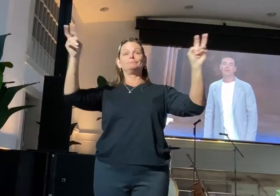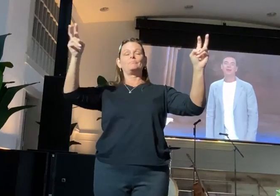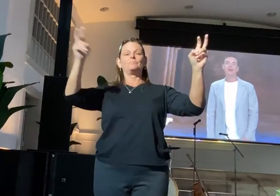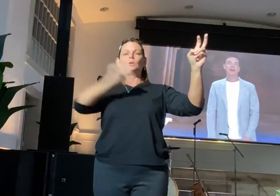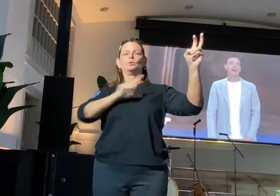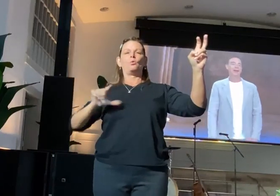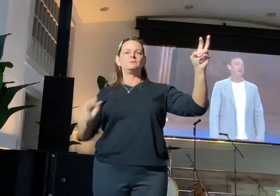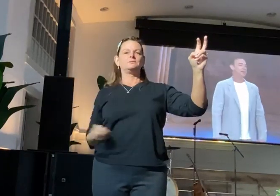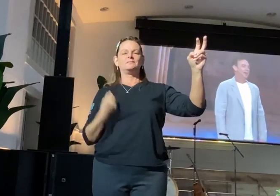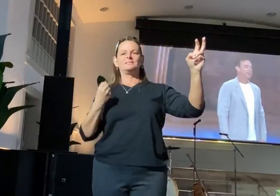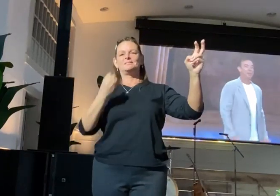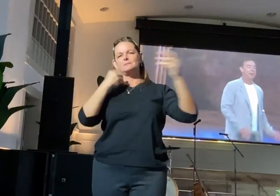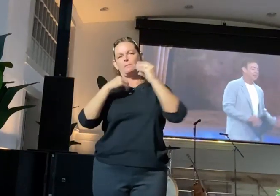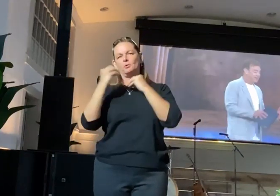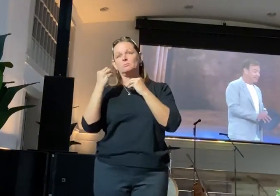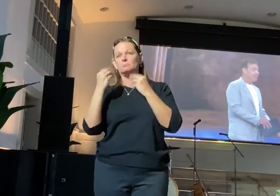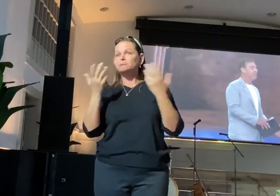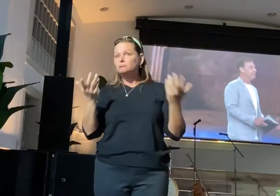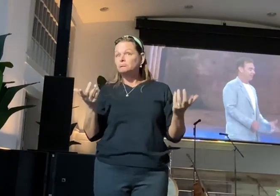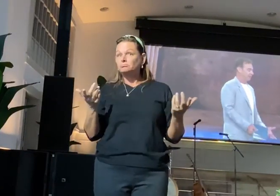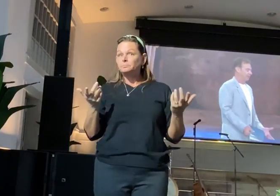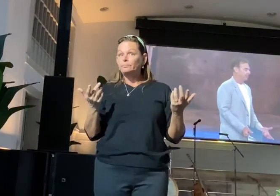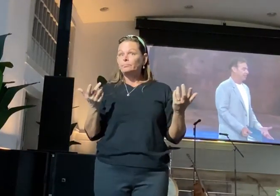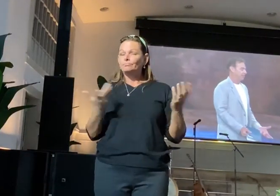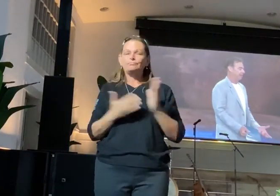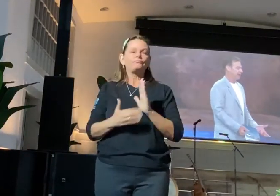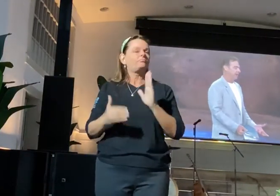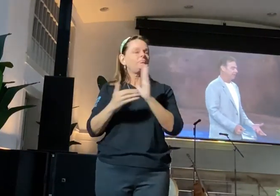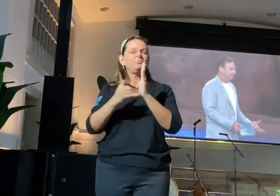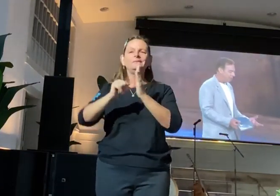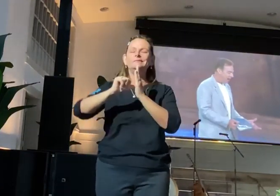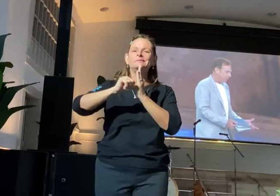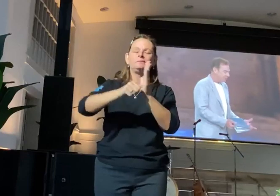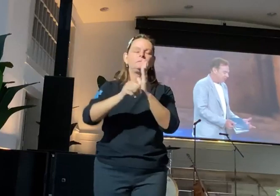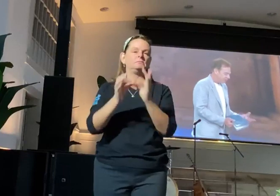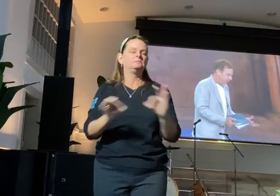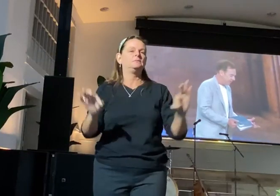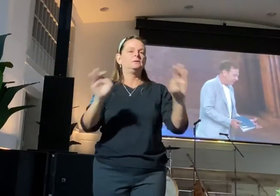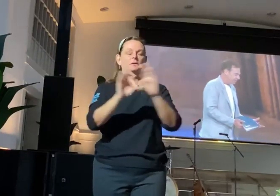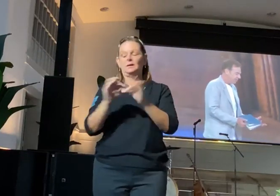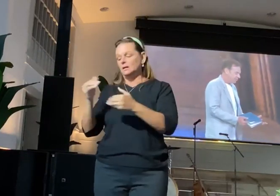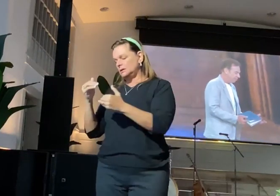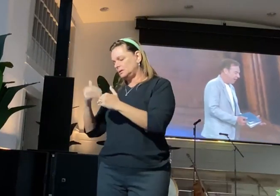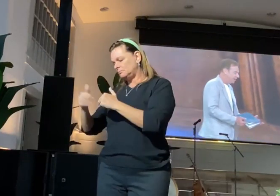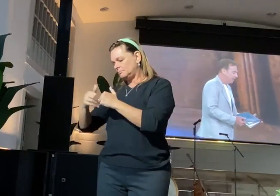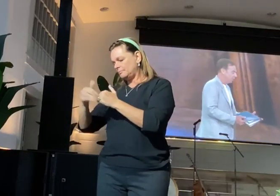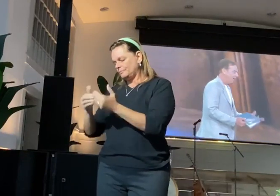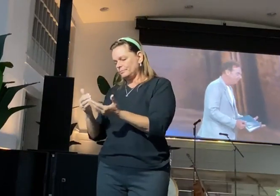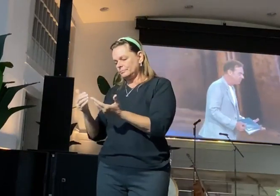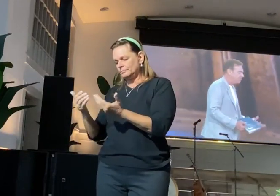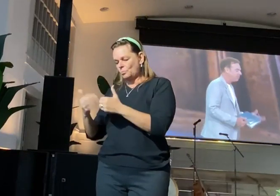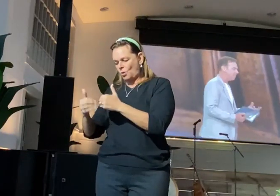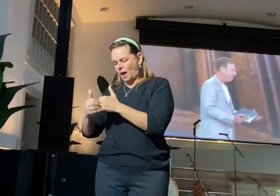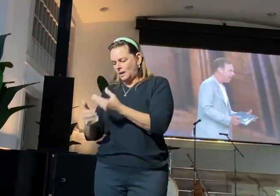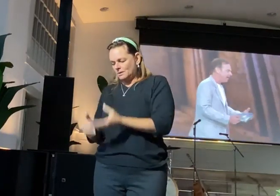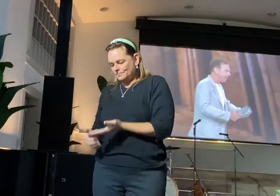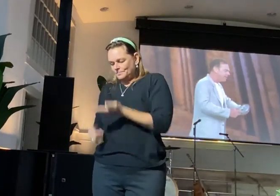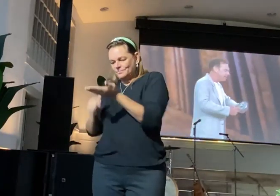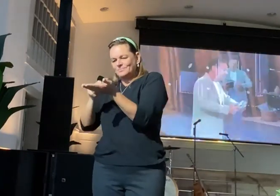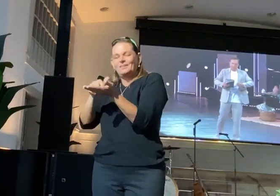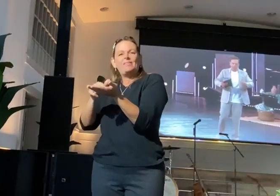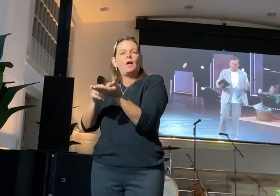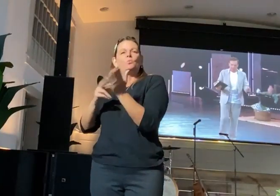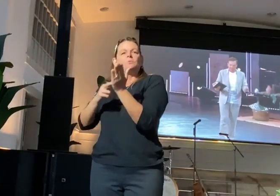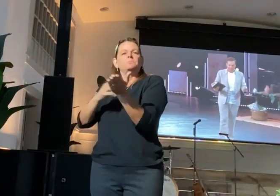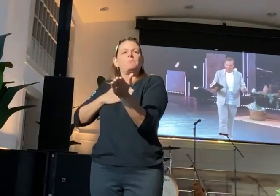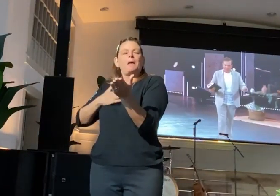many times at Christ Fellowship about the significance of the Lord's Supper. How the bread, when Jesus took it, he said, this bread represents my body